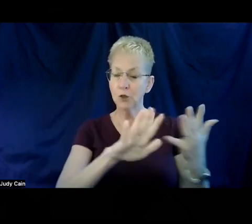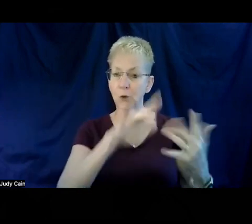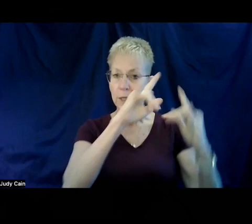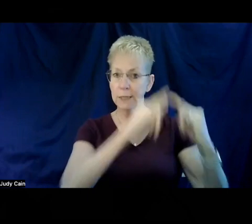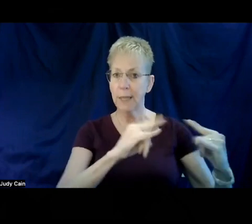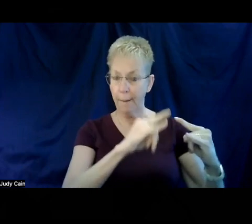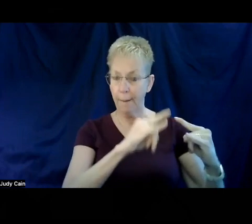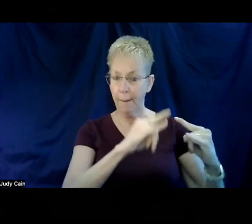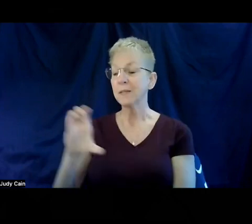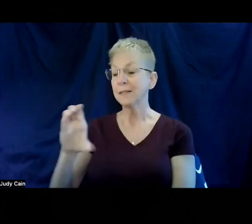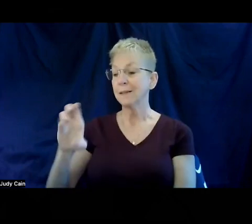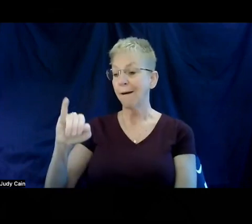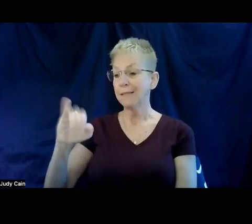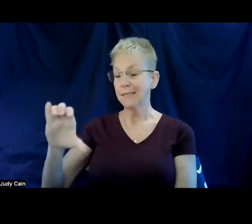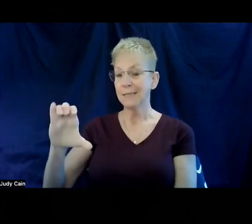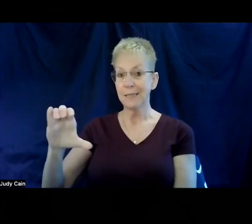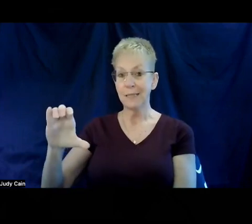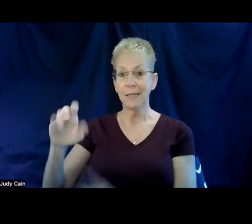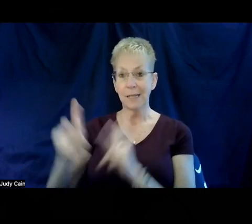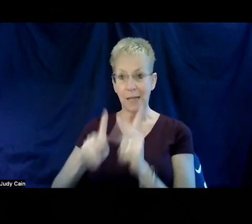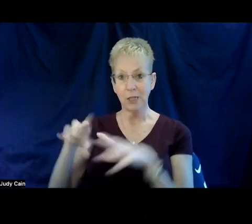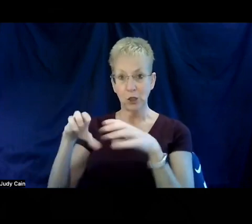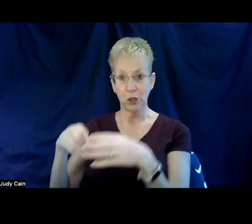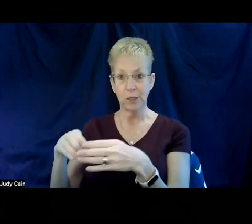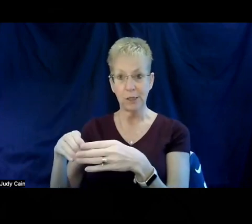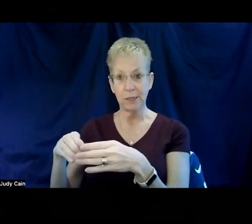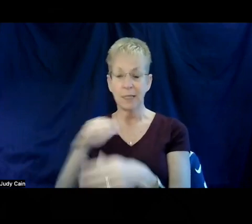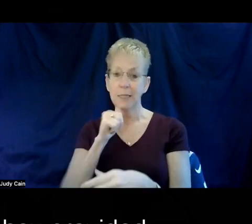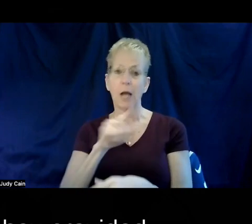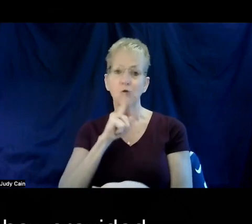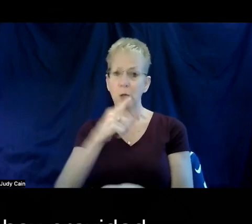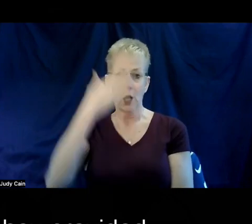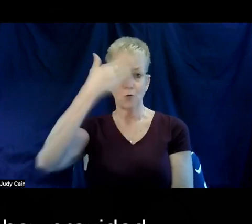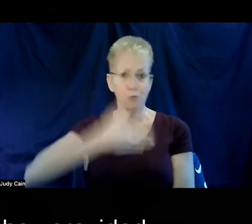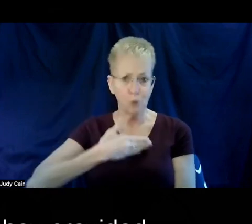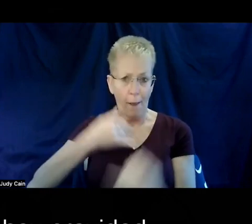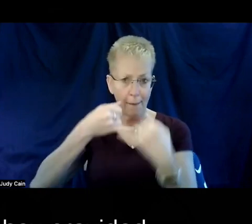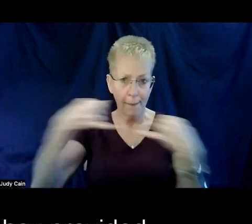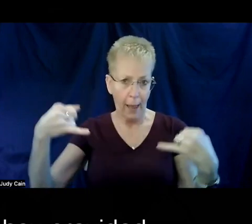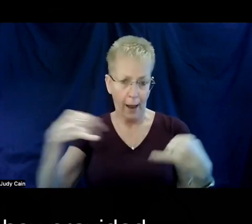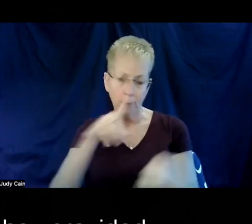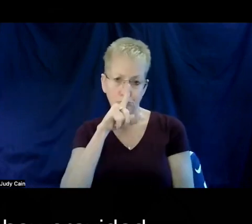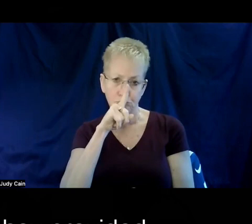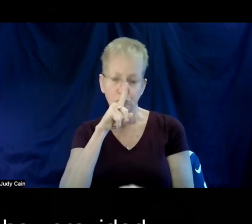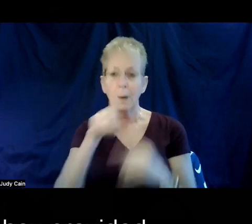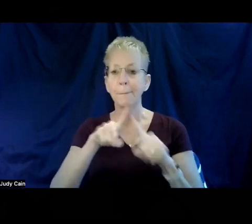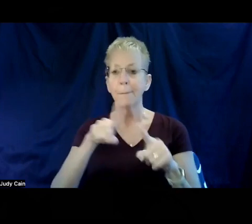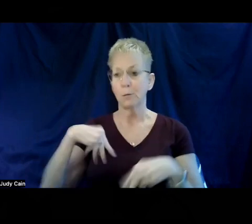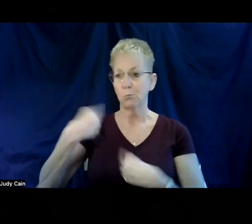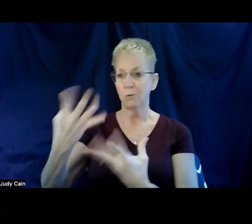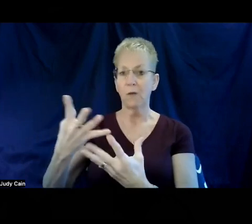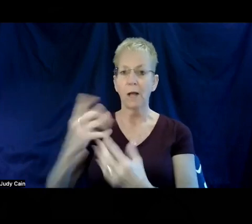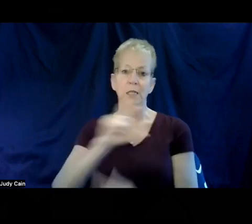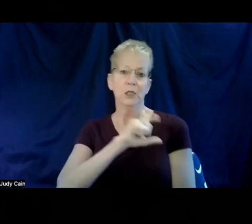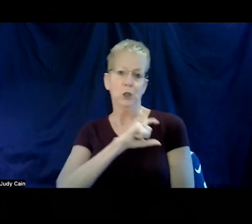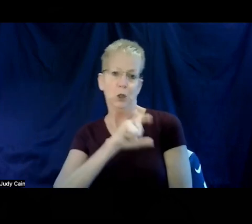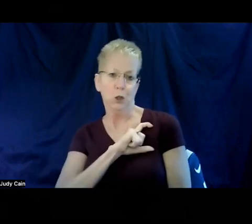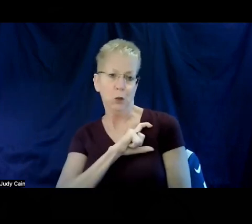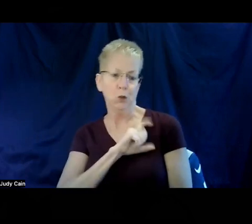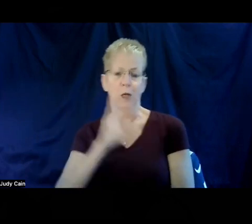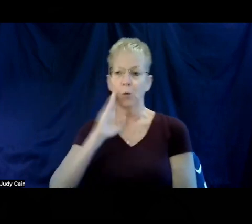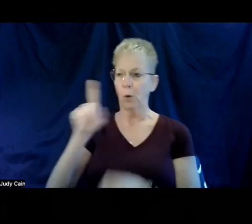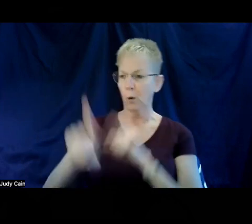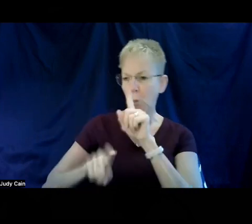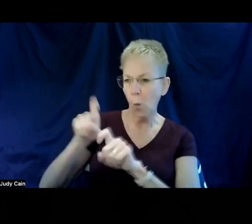were not necessarily frontline combat troops. but they provided security. They would question